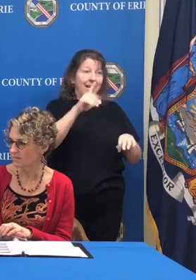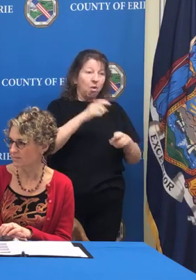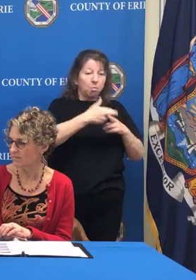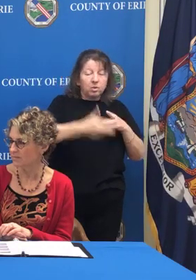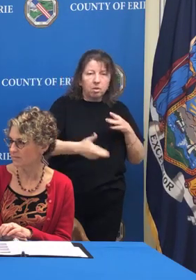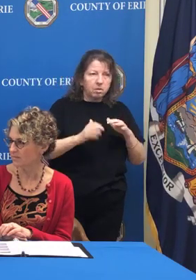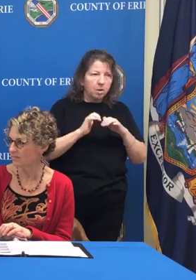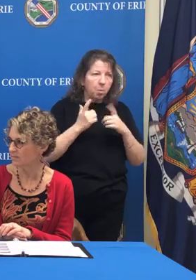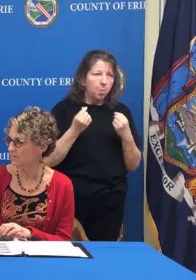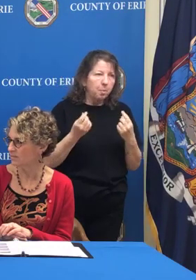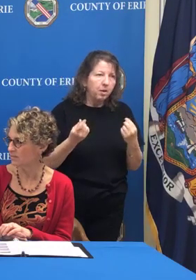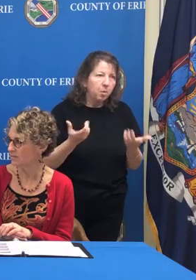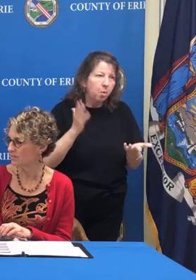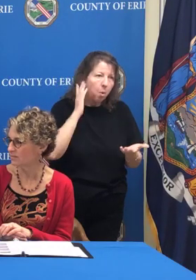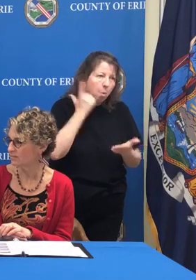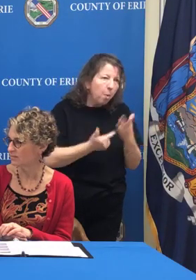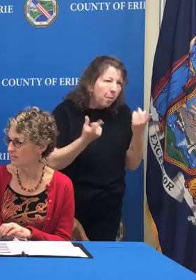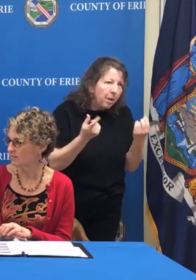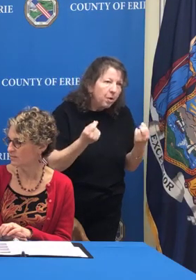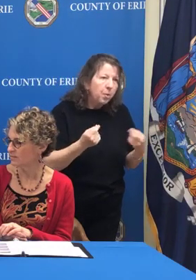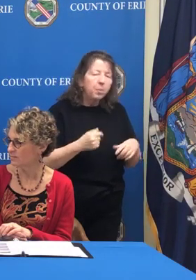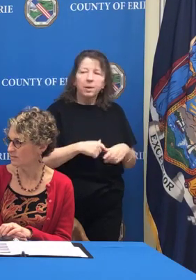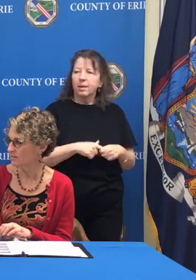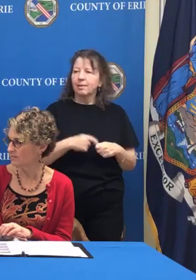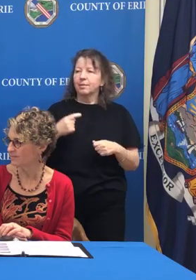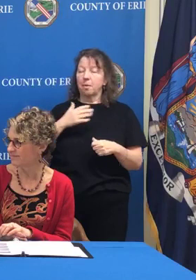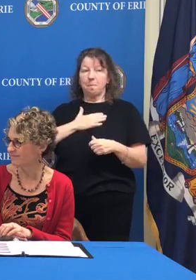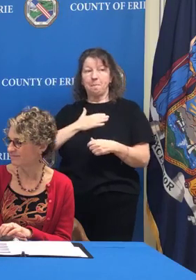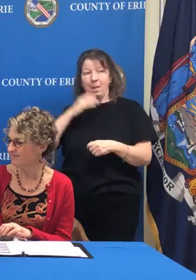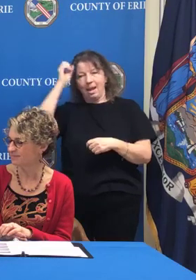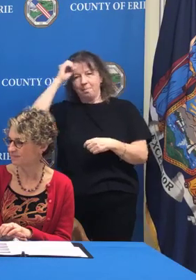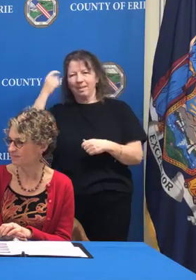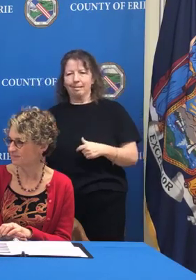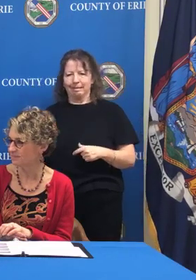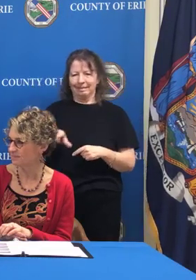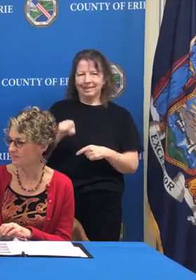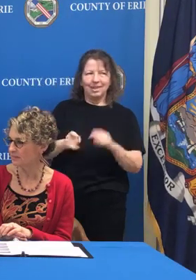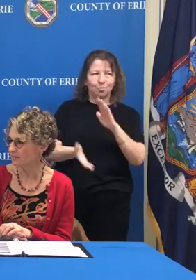Well, just my own view, and I'll turn it over to the doctor who then has to go.